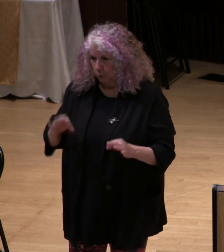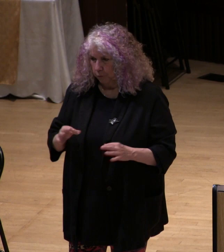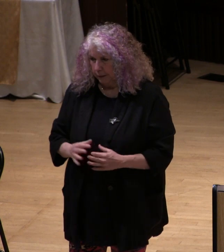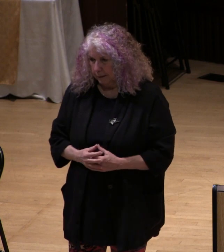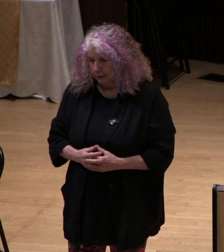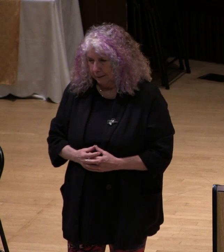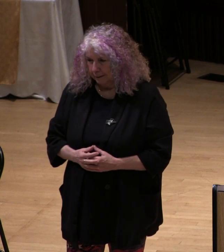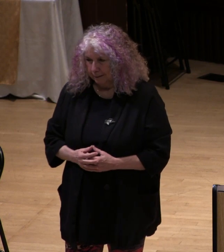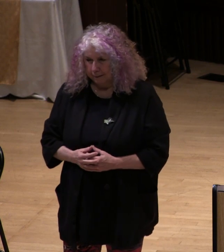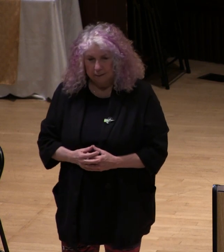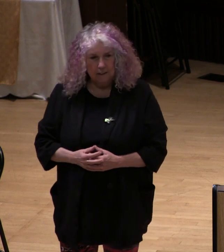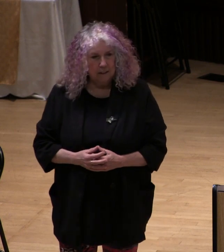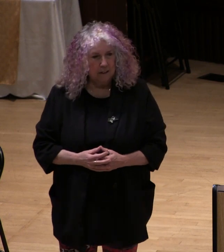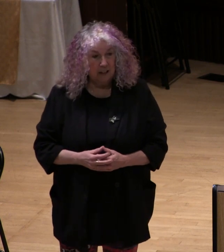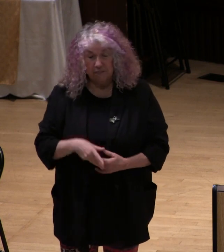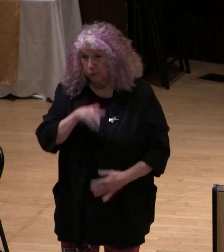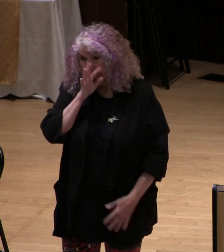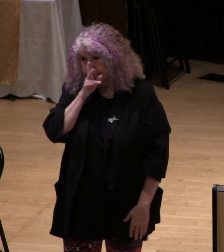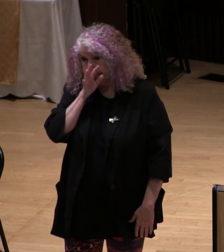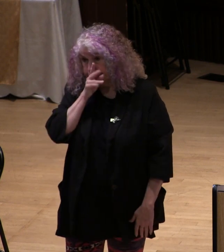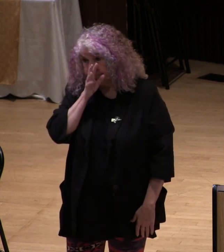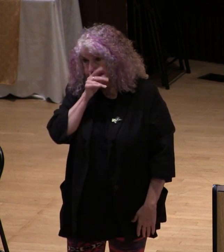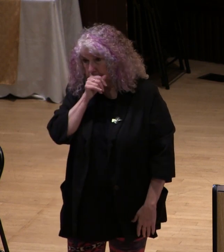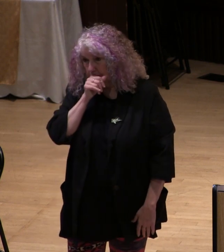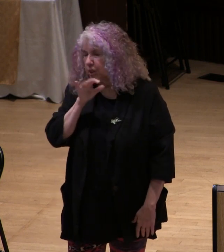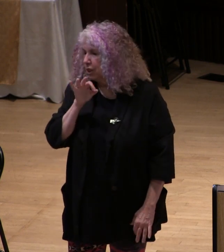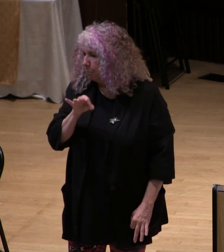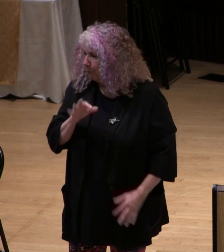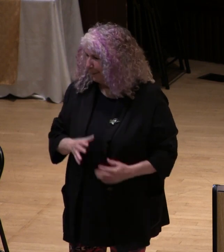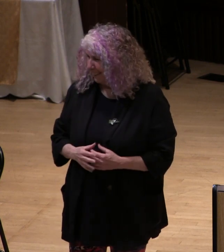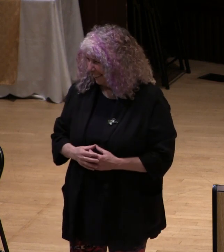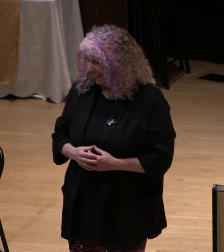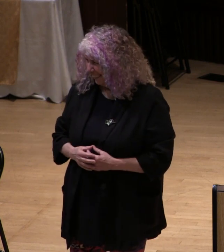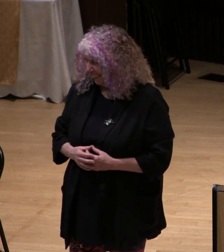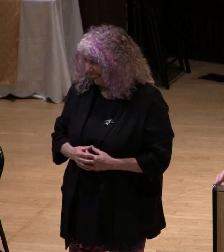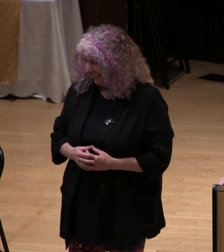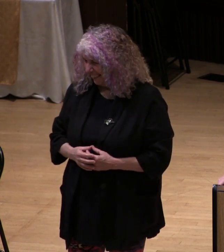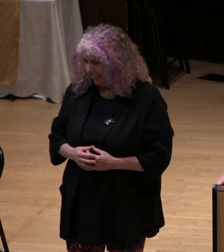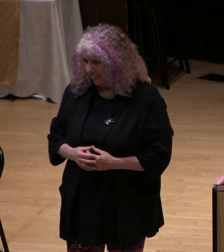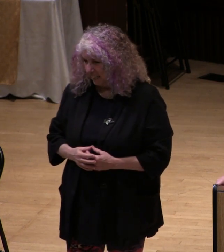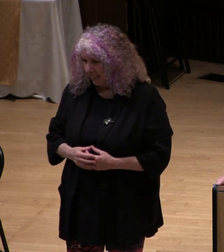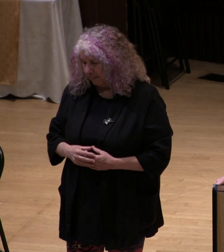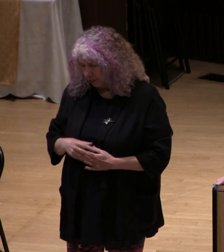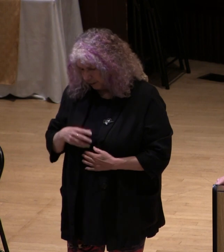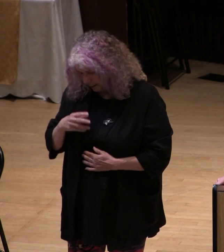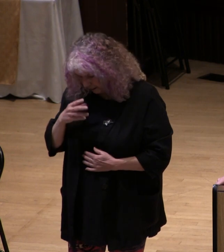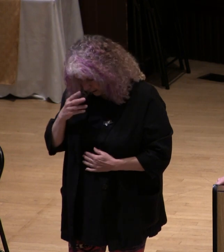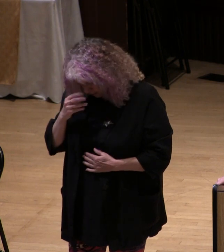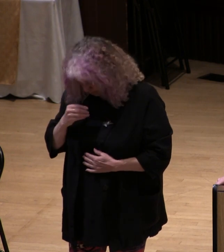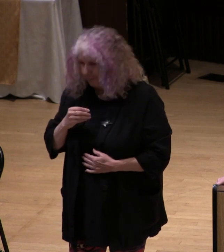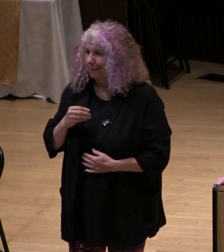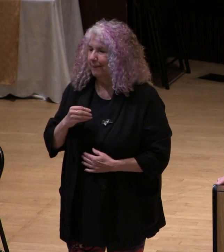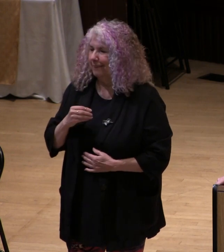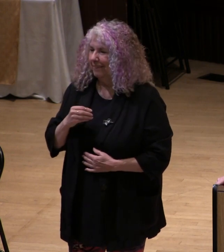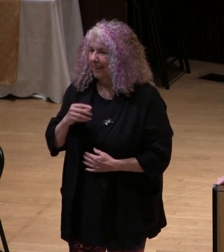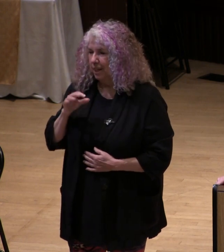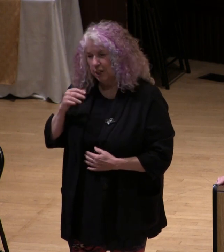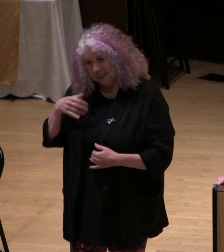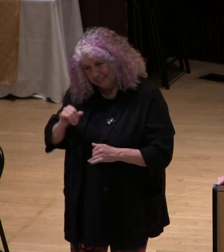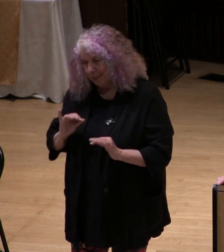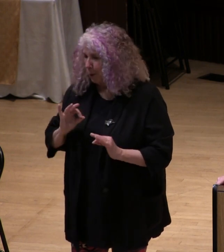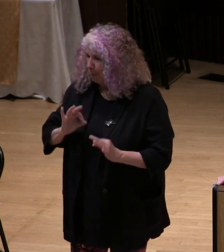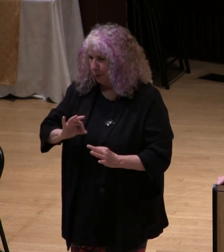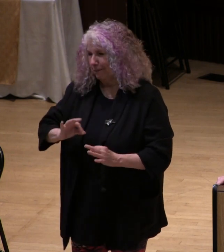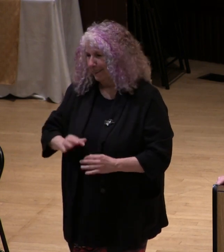perfect. If she talks, she is perfect. If she falls asleep, she is